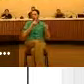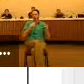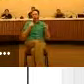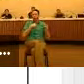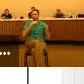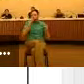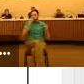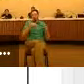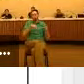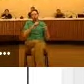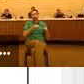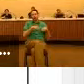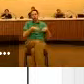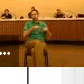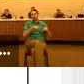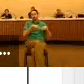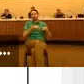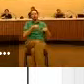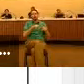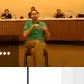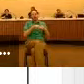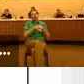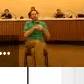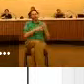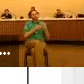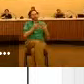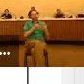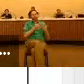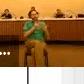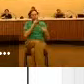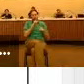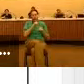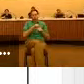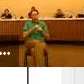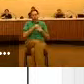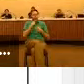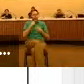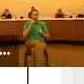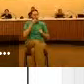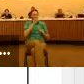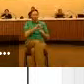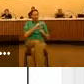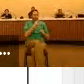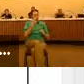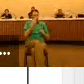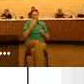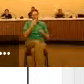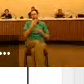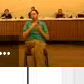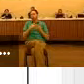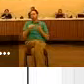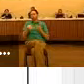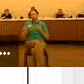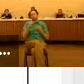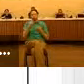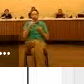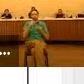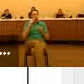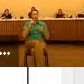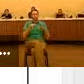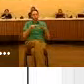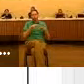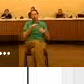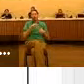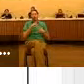could push strollers yet and have access to it. The stone was not working for that. And maybe, somebody who can't walk as well,